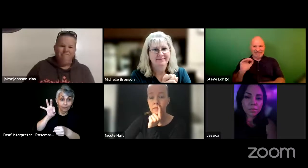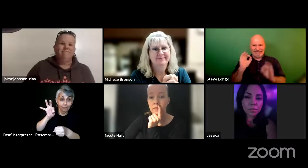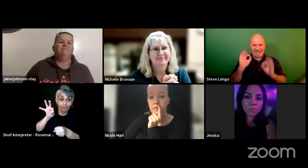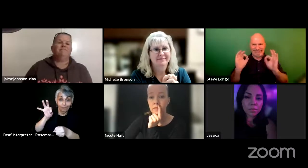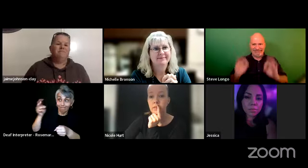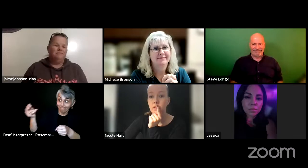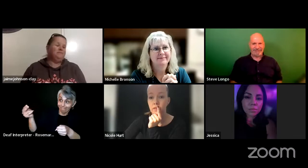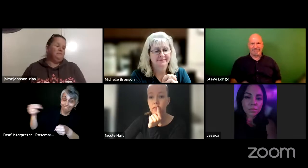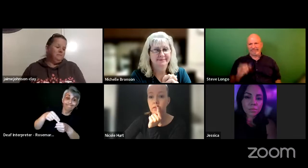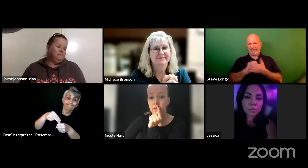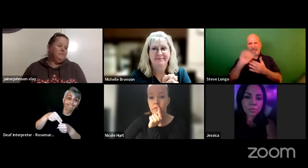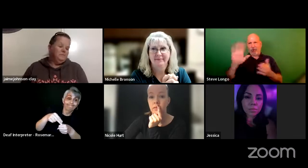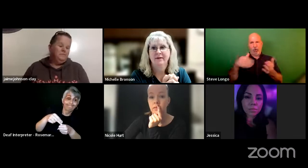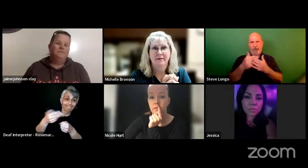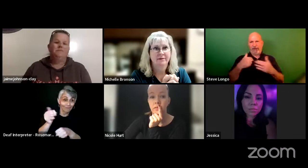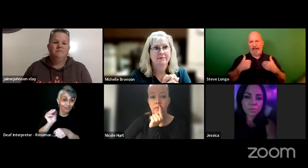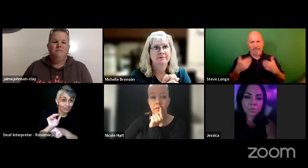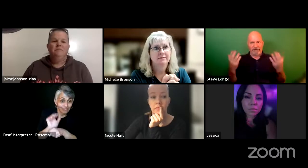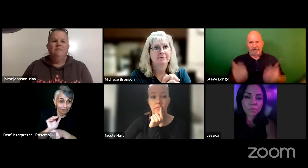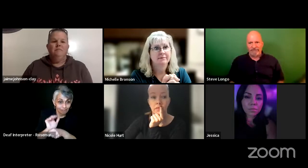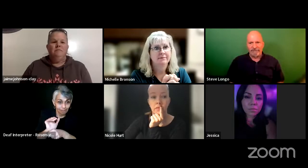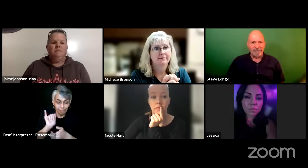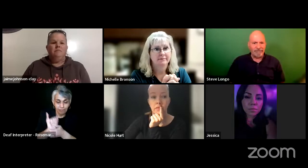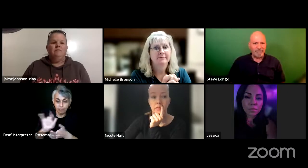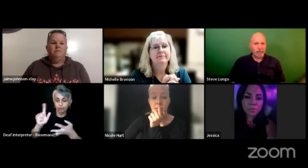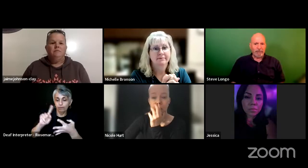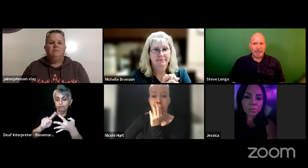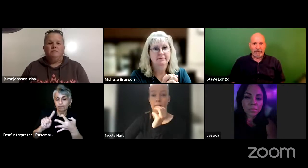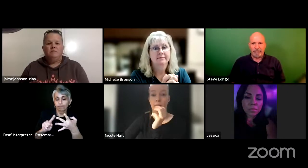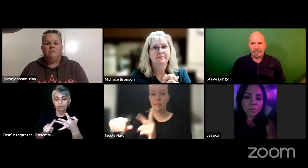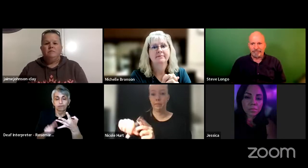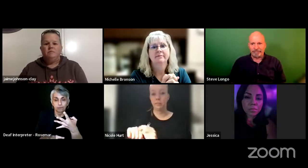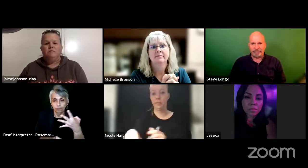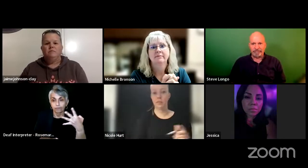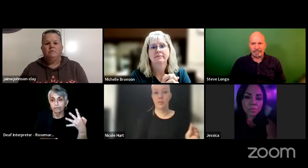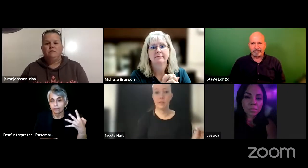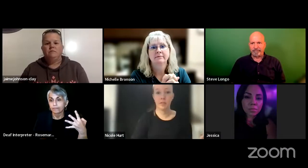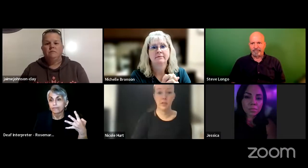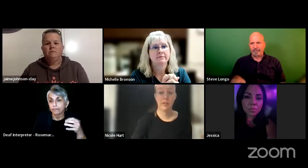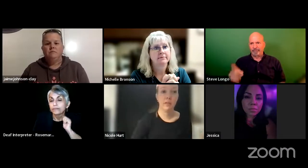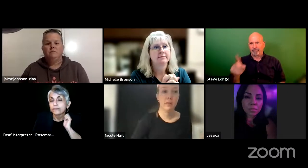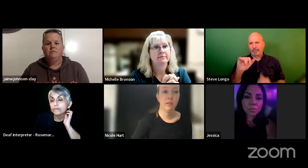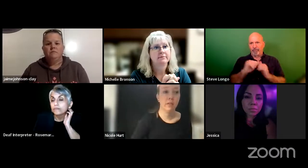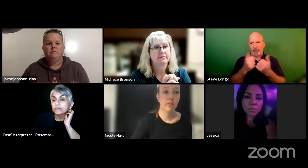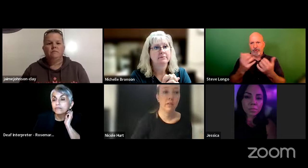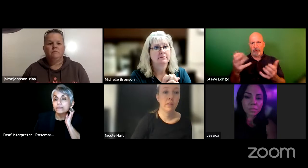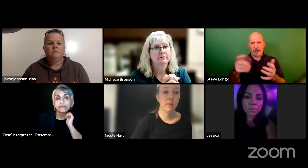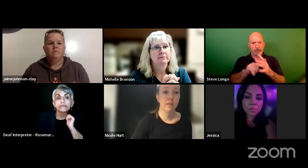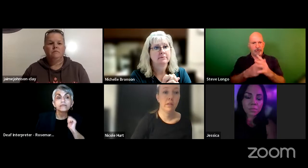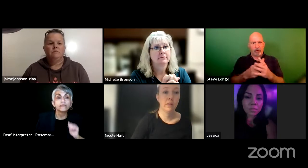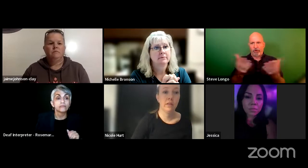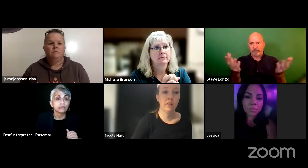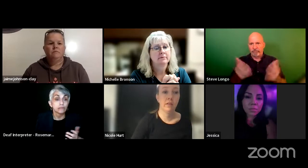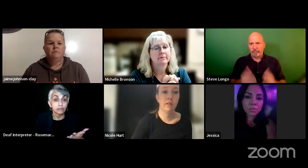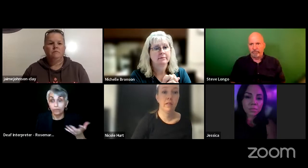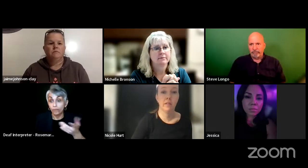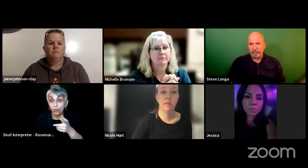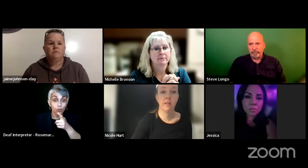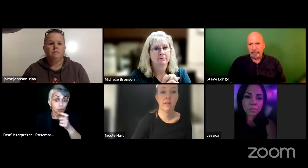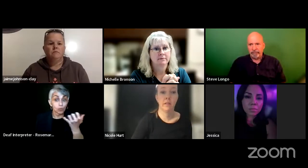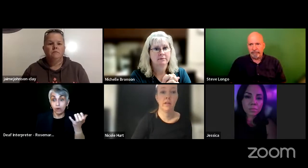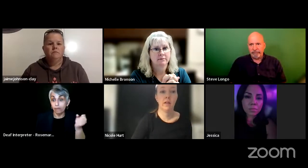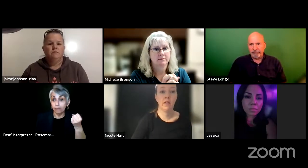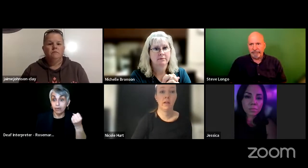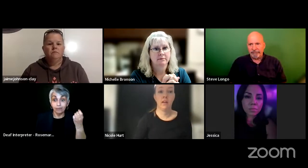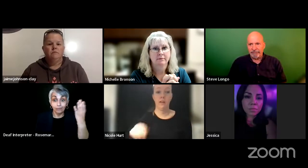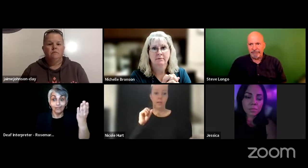board members where we need to vote tonight. And that's all we have under new business. So how do you